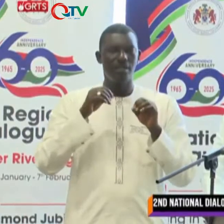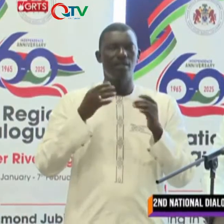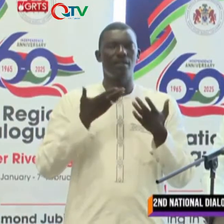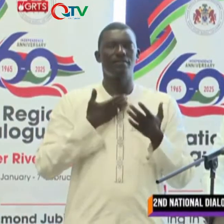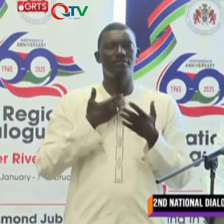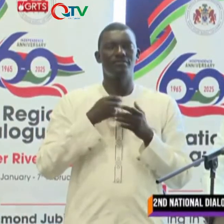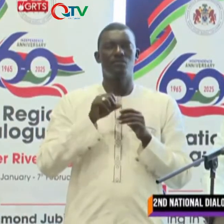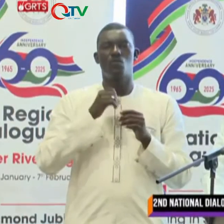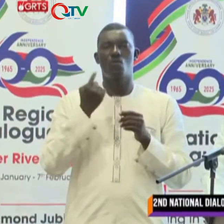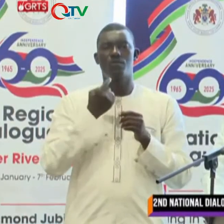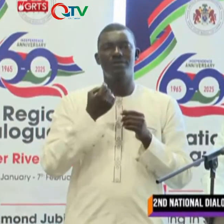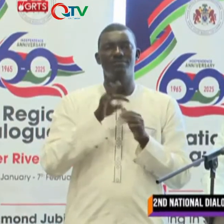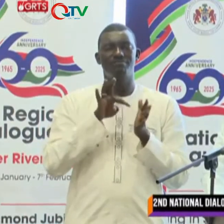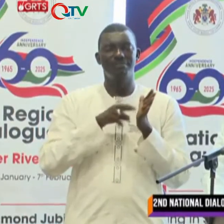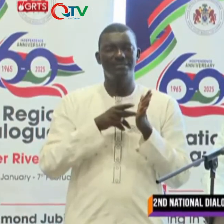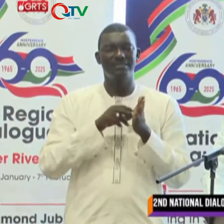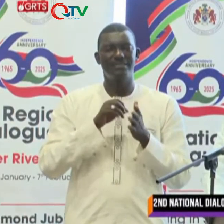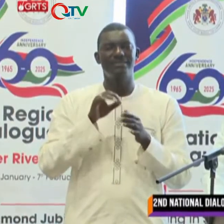patriotic duty.